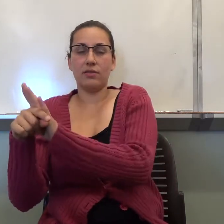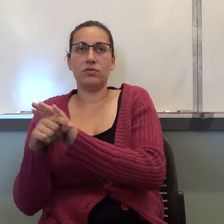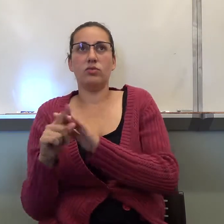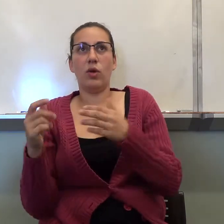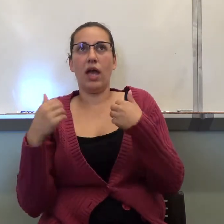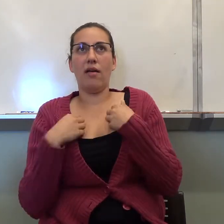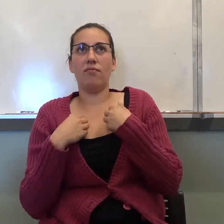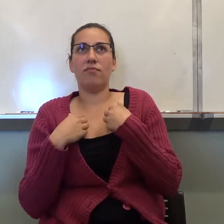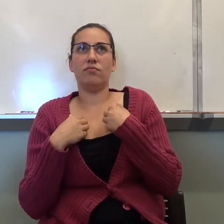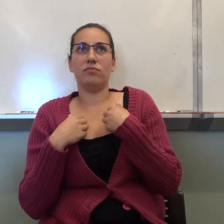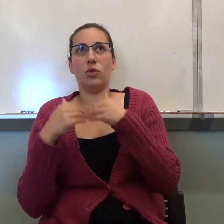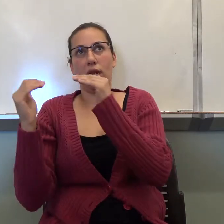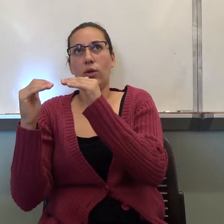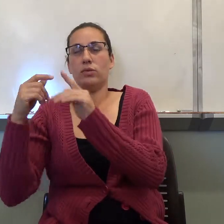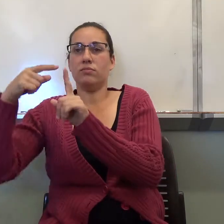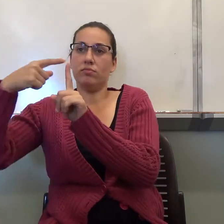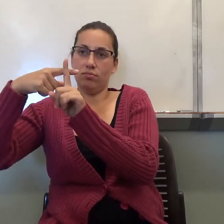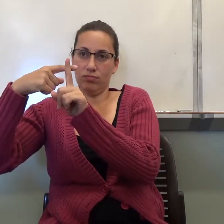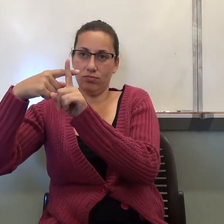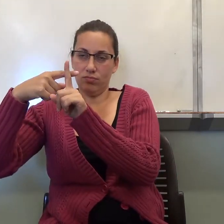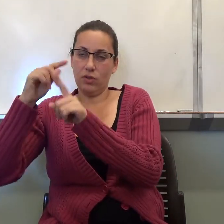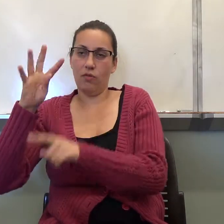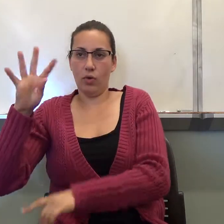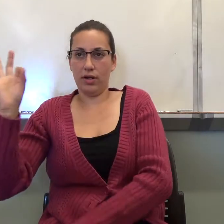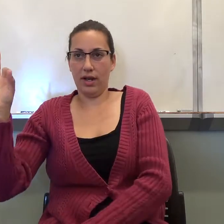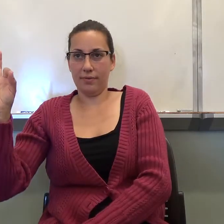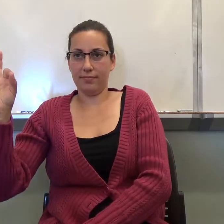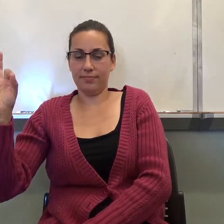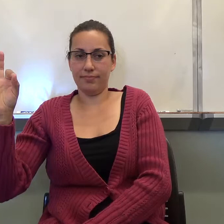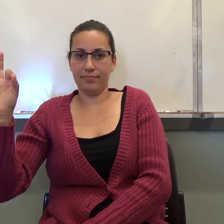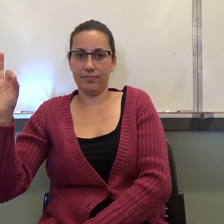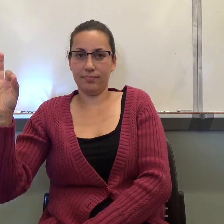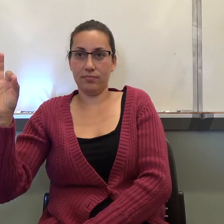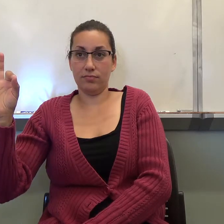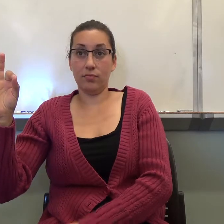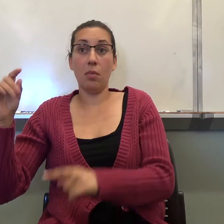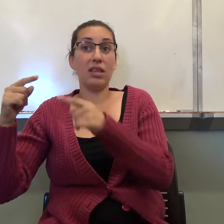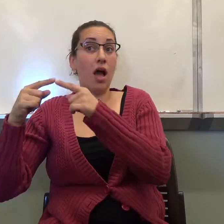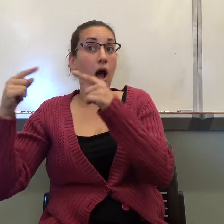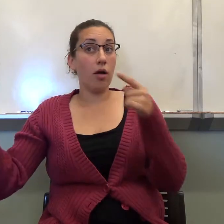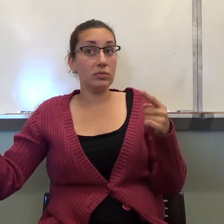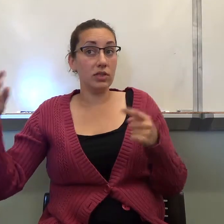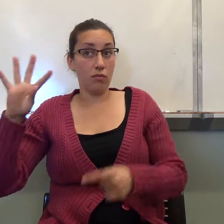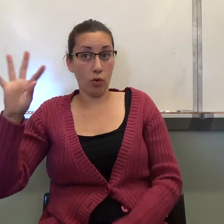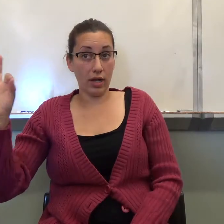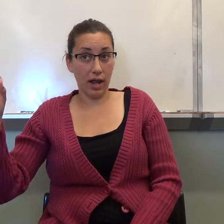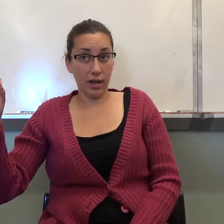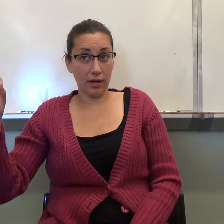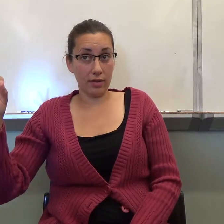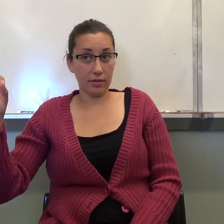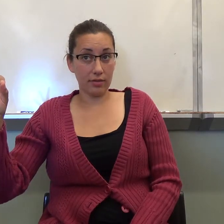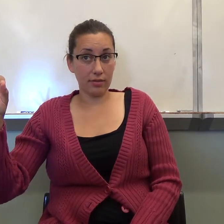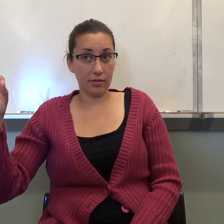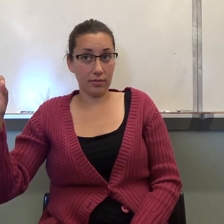+49, minus times a minus. But then you're taking the opposite of 49, and the opposite of 49 is